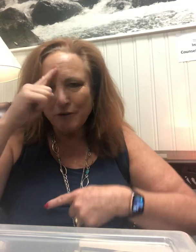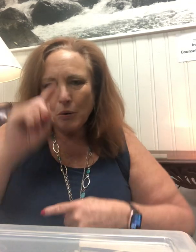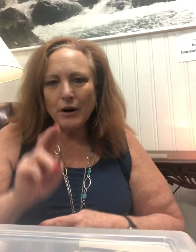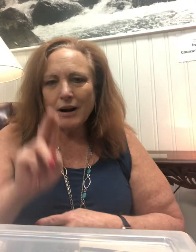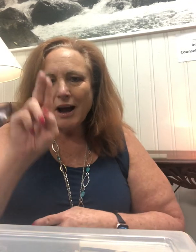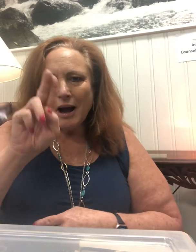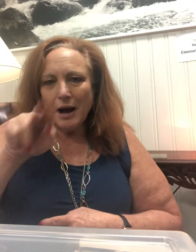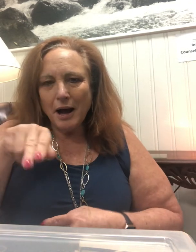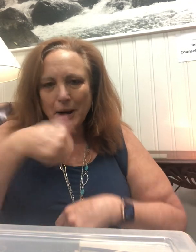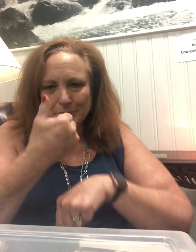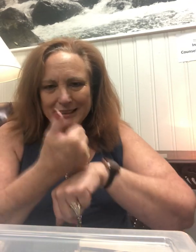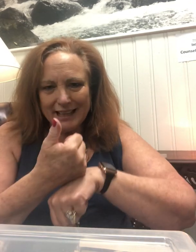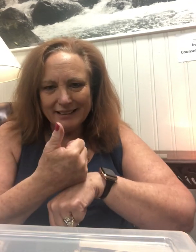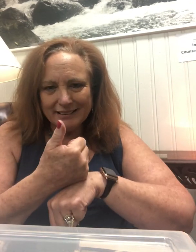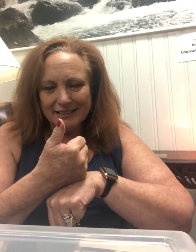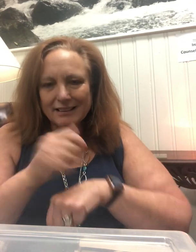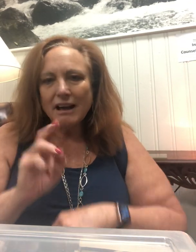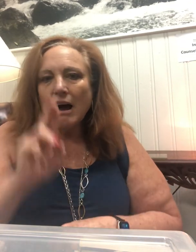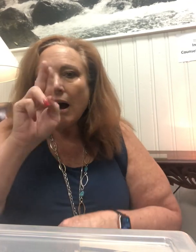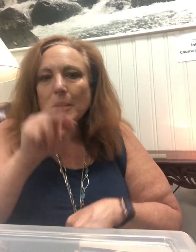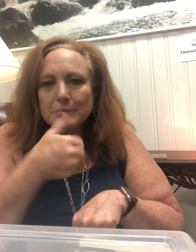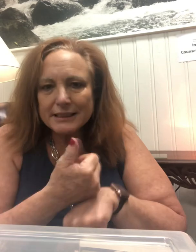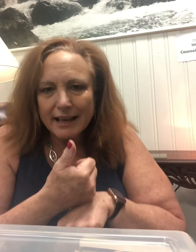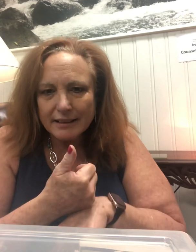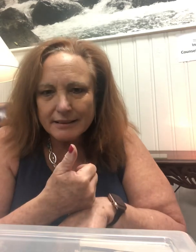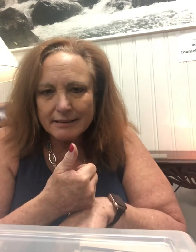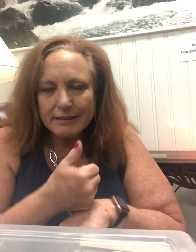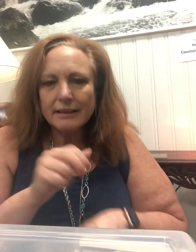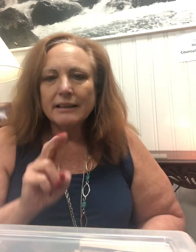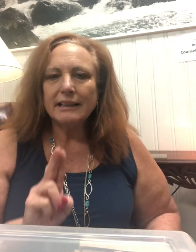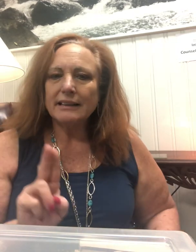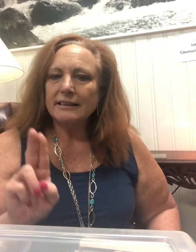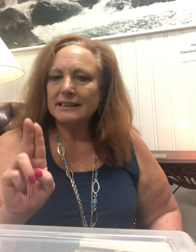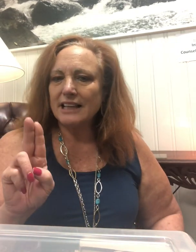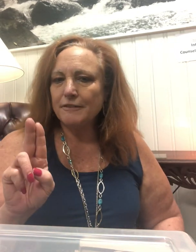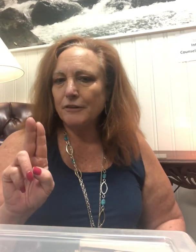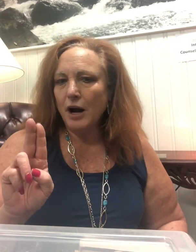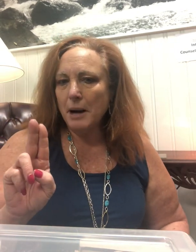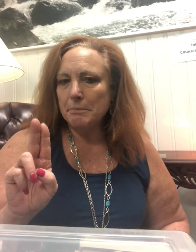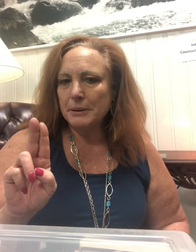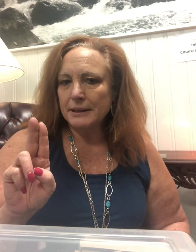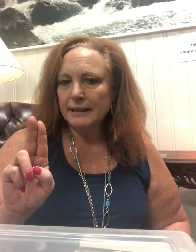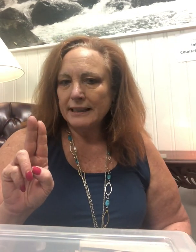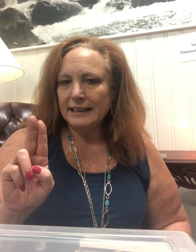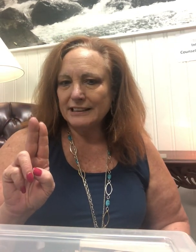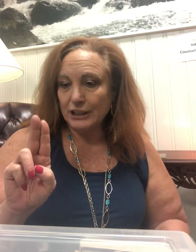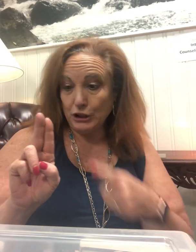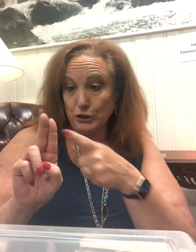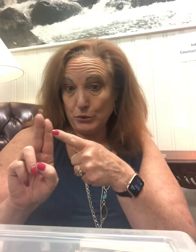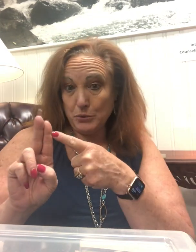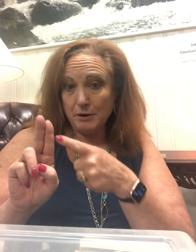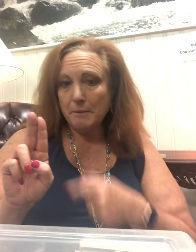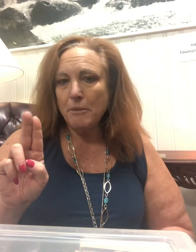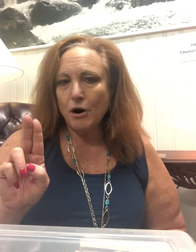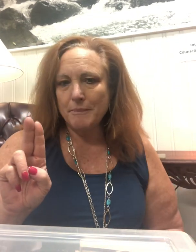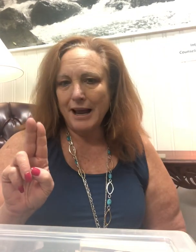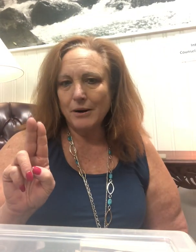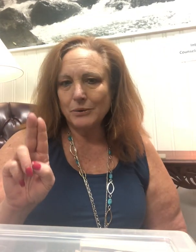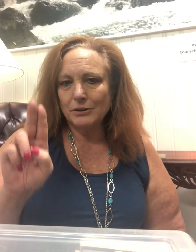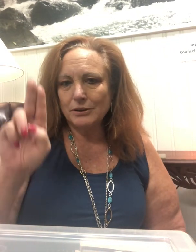for upset, upset. The sign for up is a U, palm out,